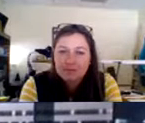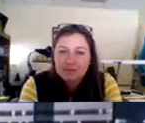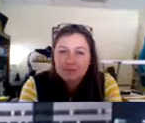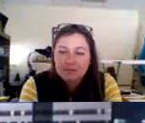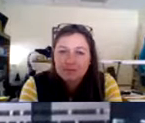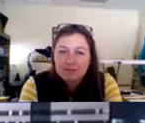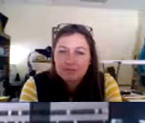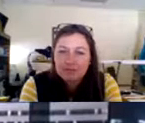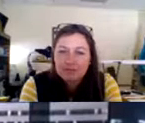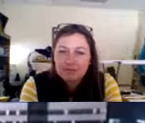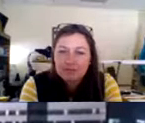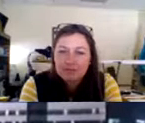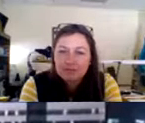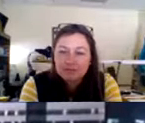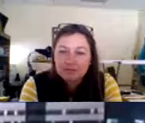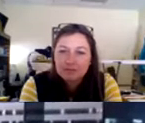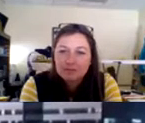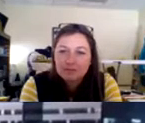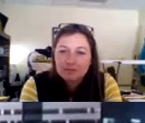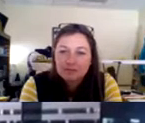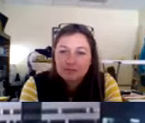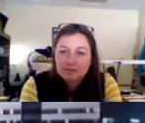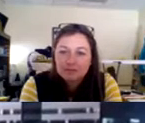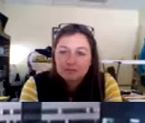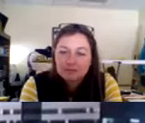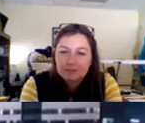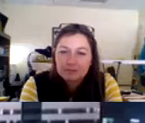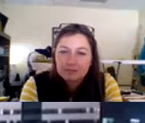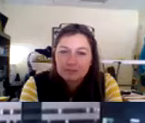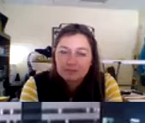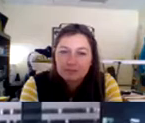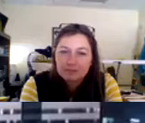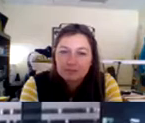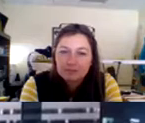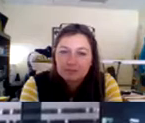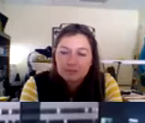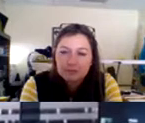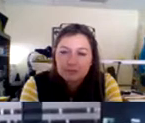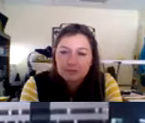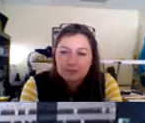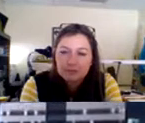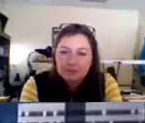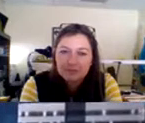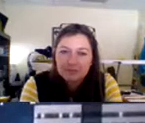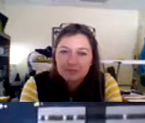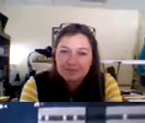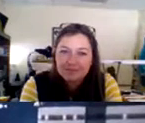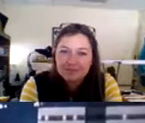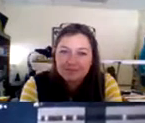one. Just one. Oh. And is that a compliment for a band? Yes, actually, it is. No, it is not. All right, so